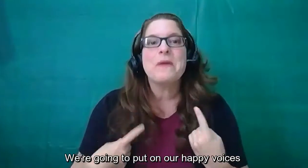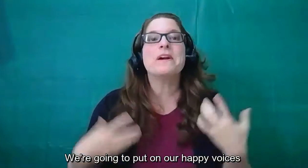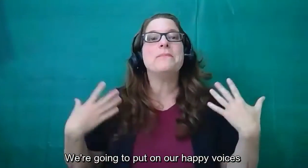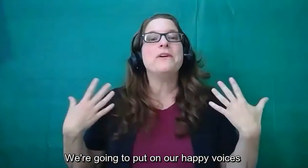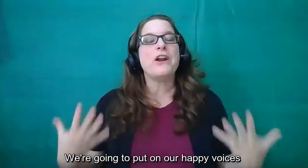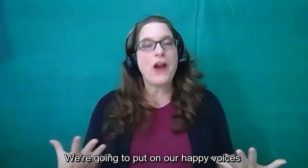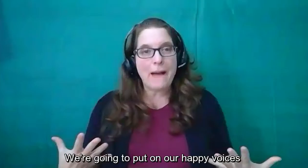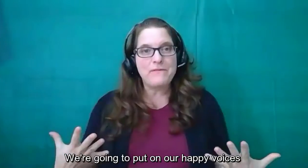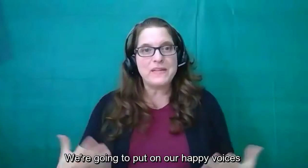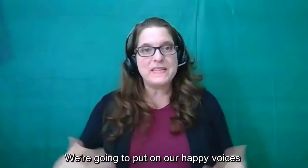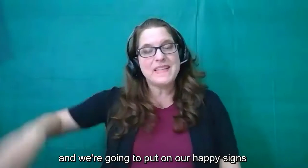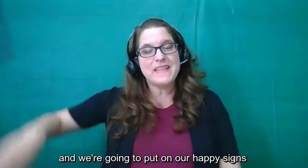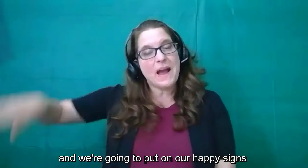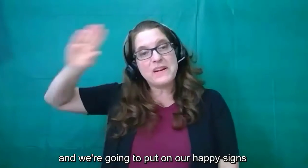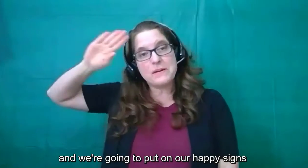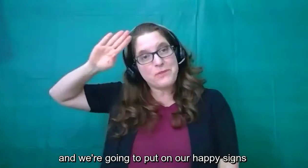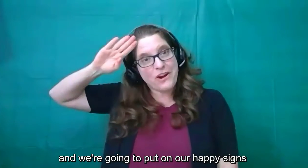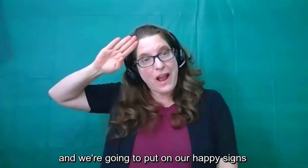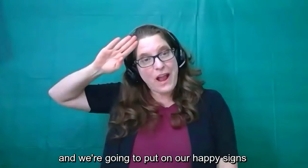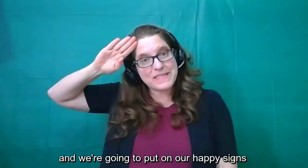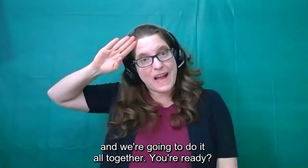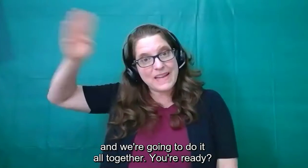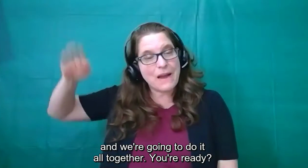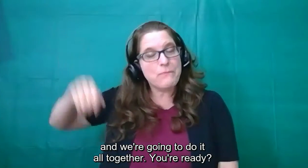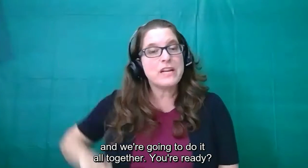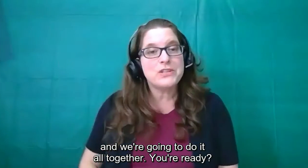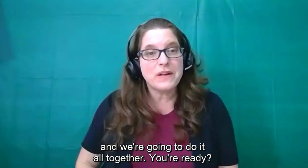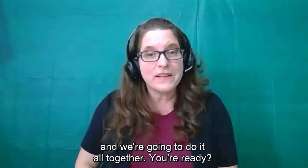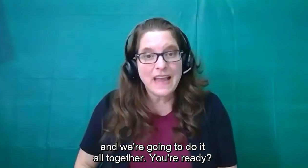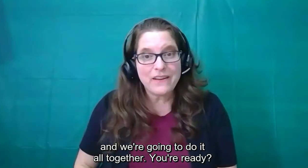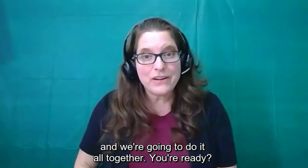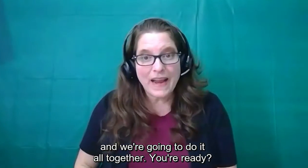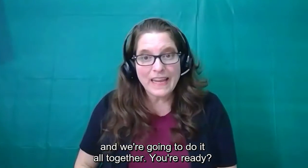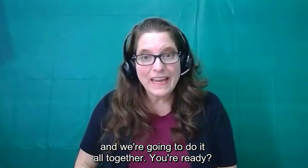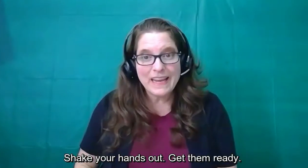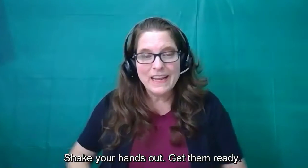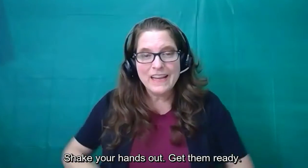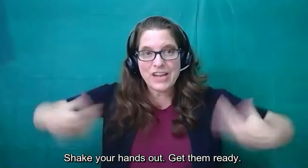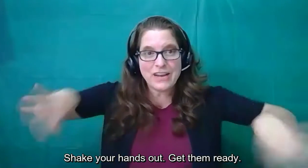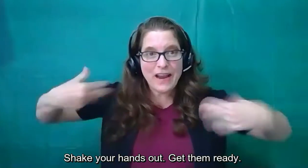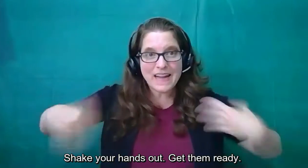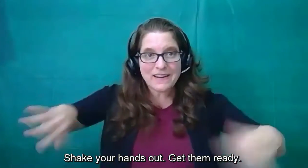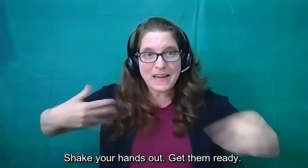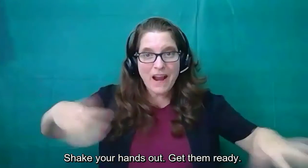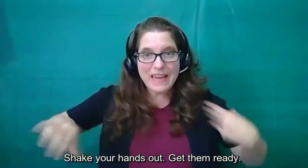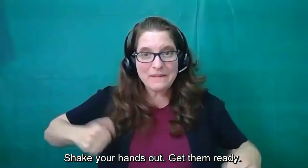put on our happy voices, and we're going to put on our happy signs, and we're going to do it all together. You ready? Shake your hands out. Get them ready.